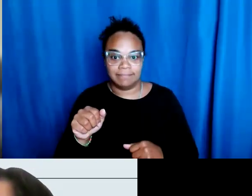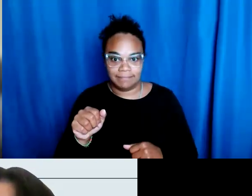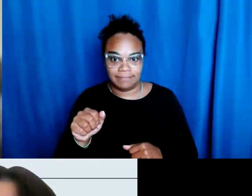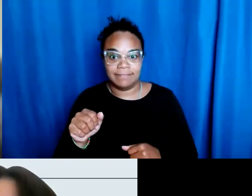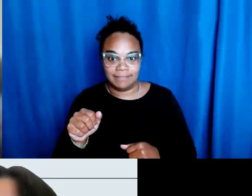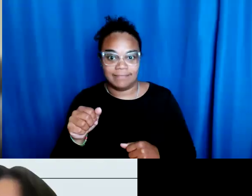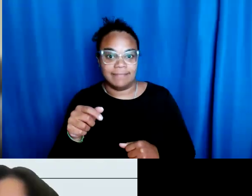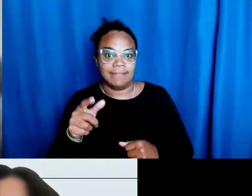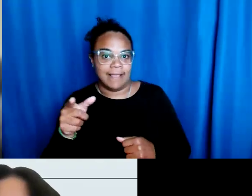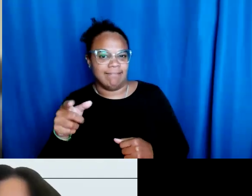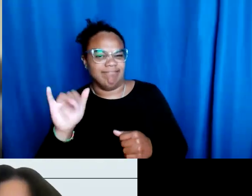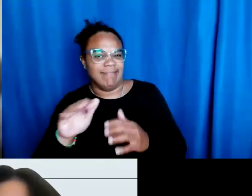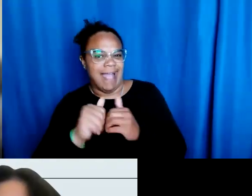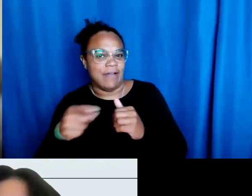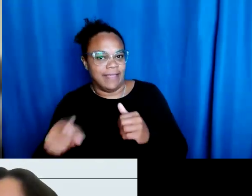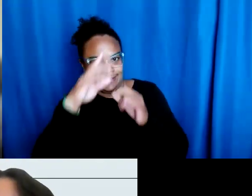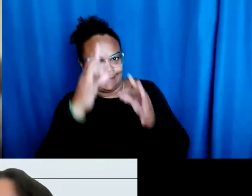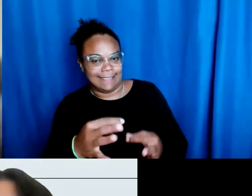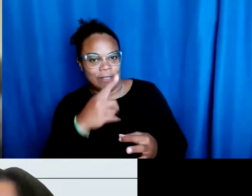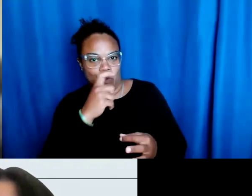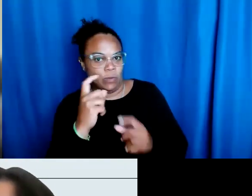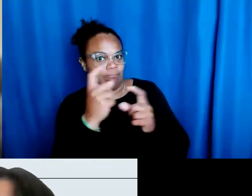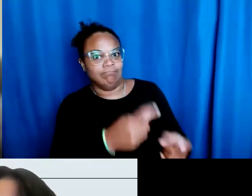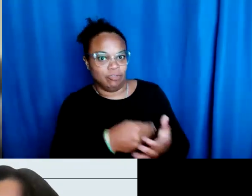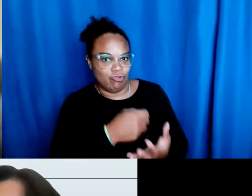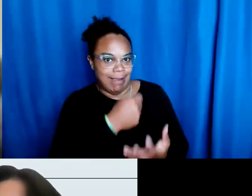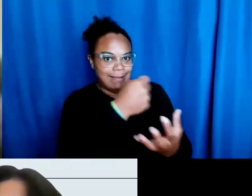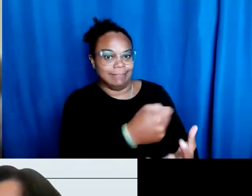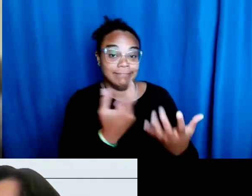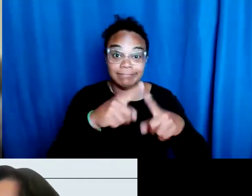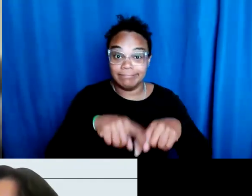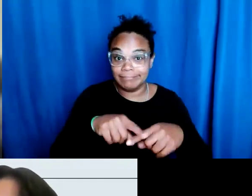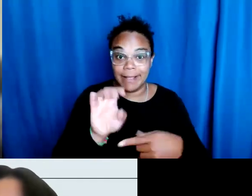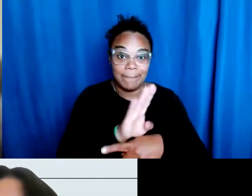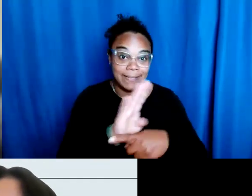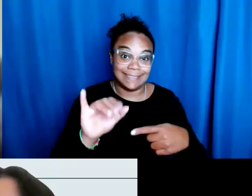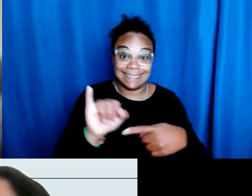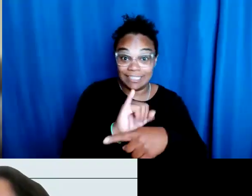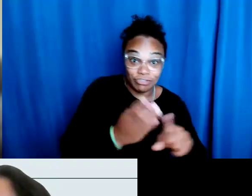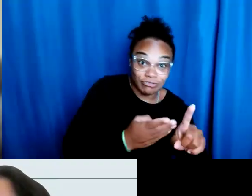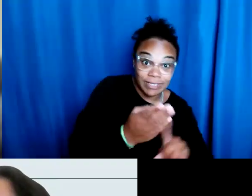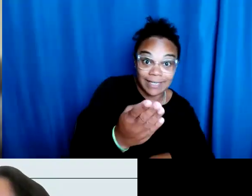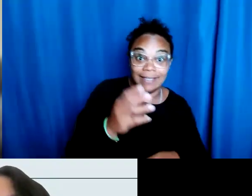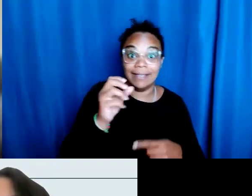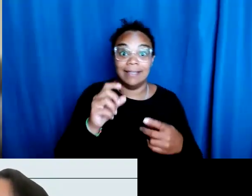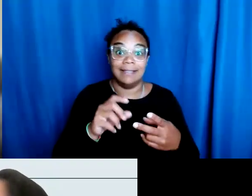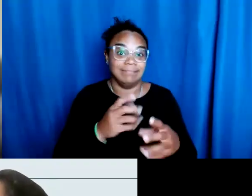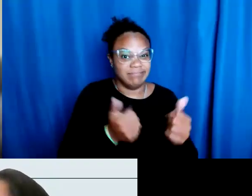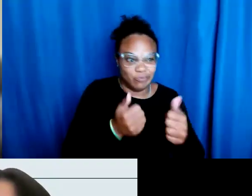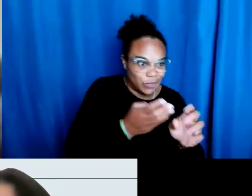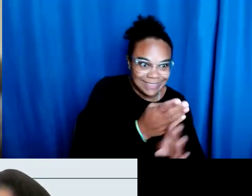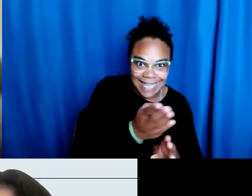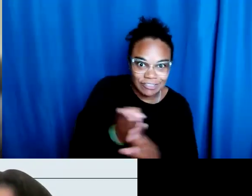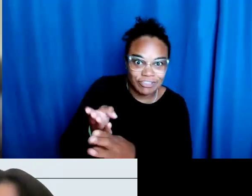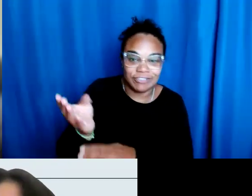there's a selection for these opportunities. So that could be based on business industries or sector